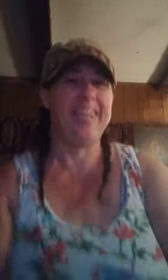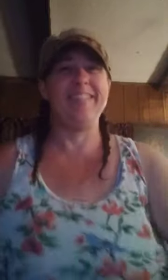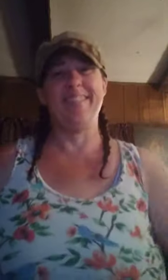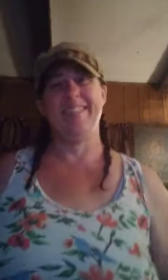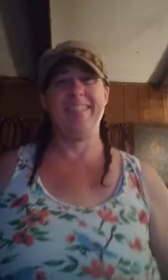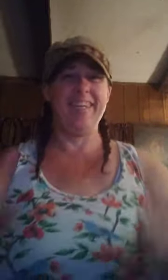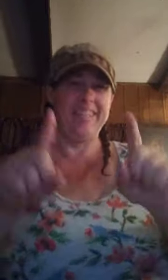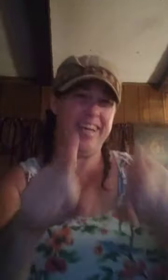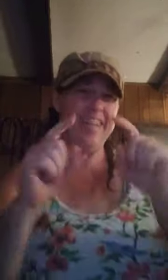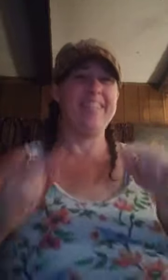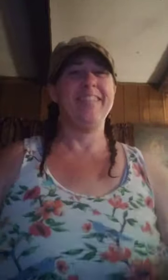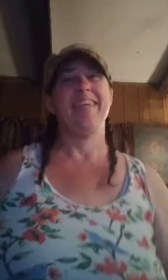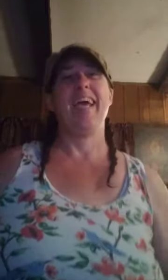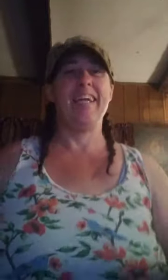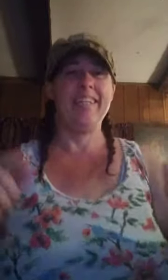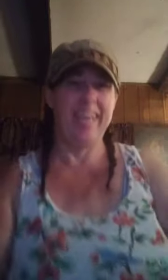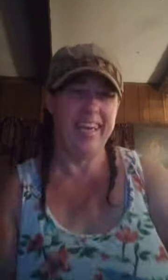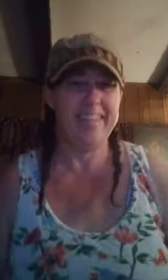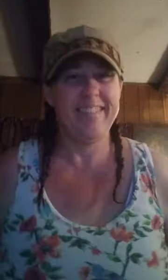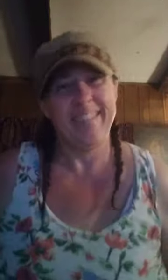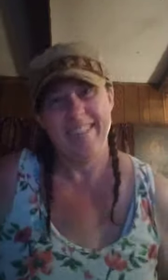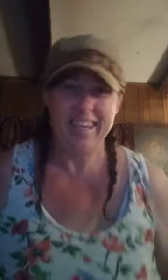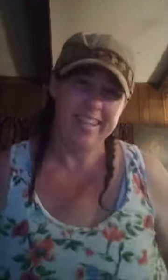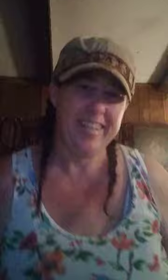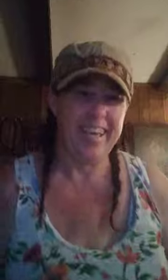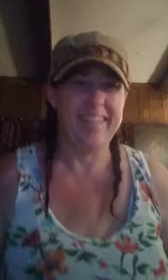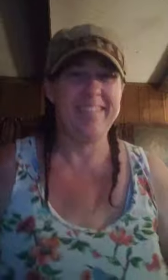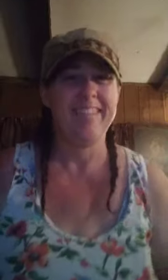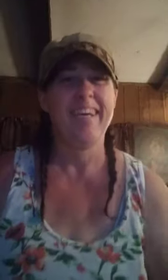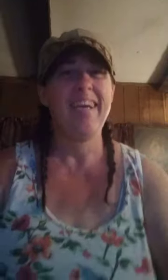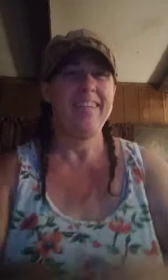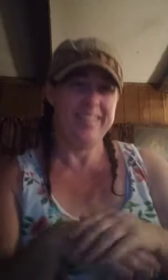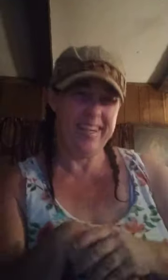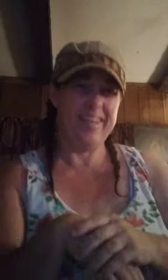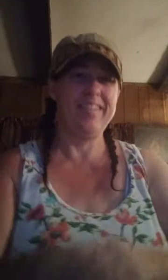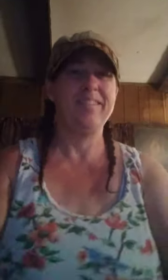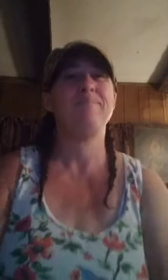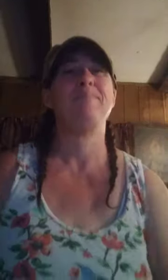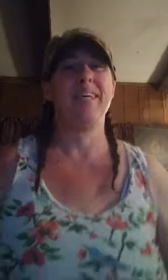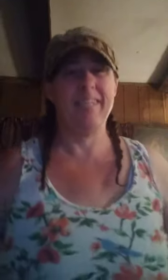again and again and again and again and again and again. And again.